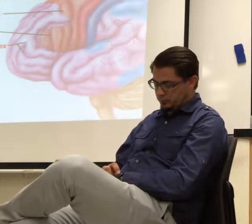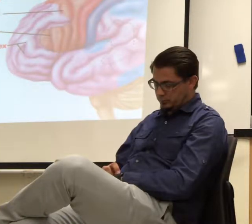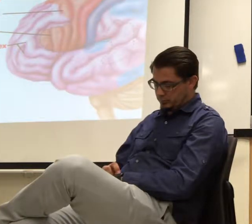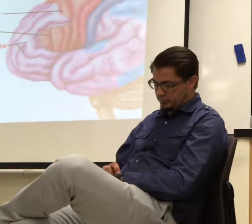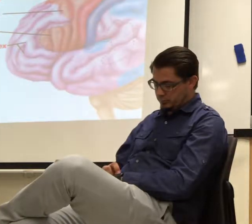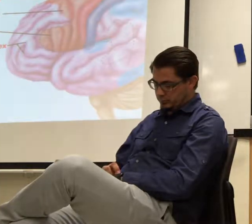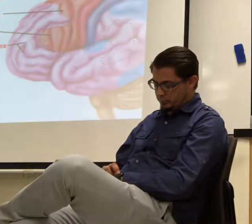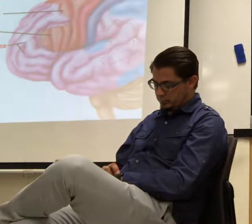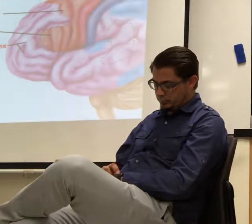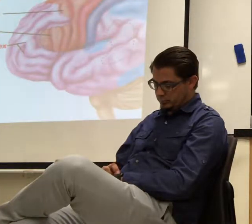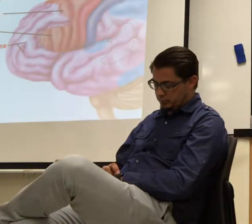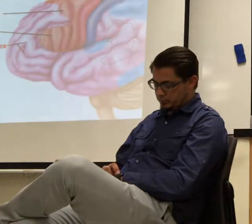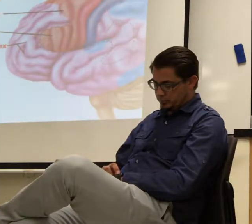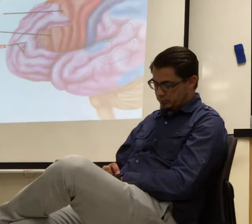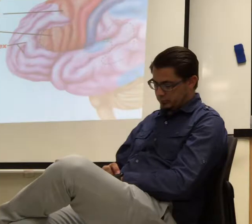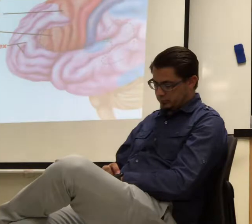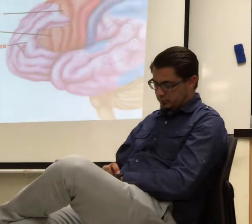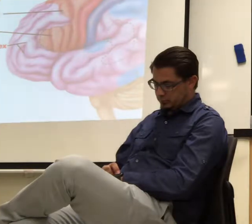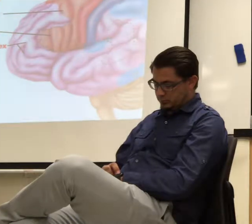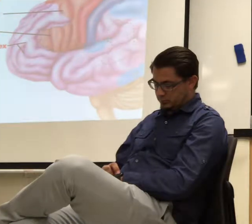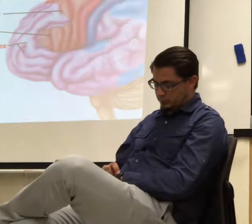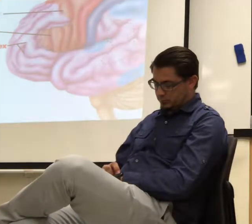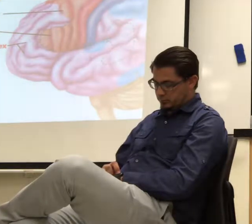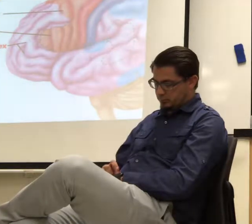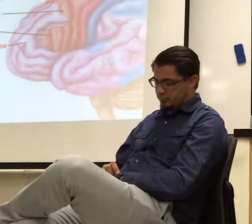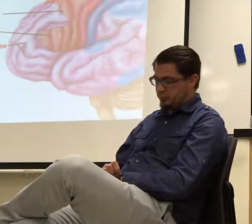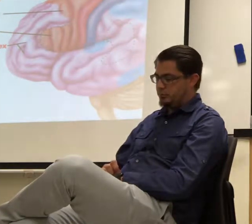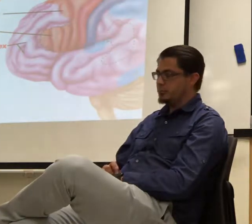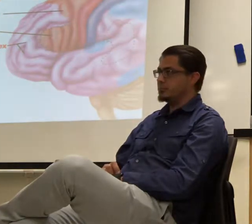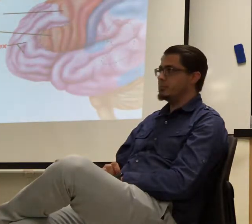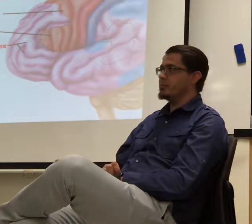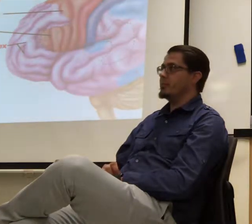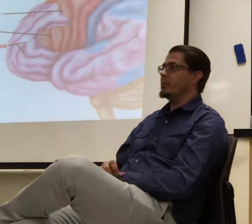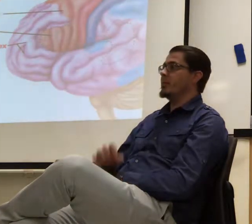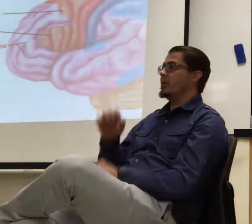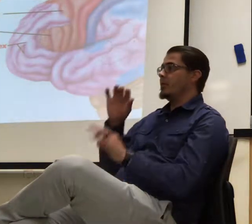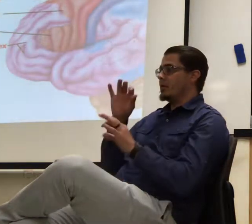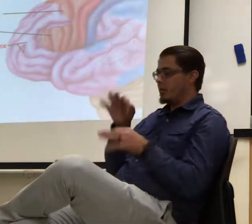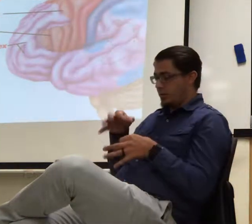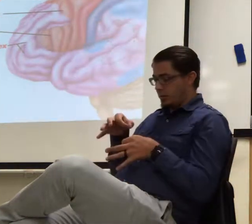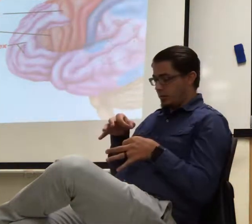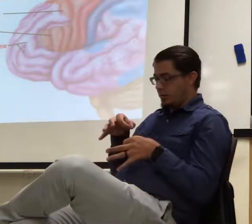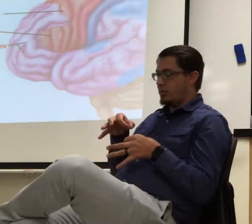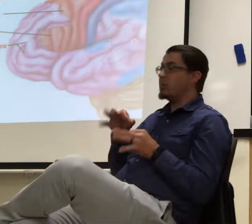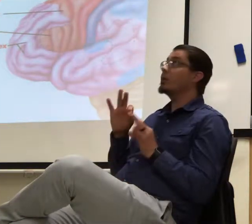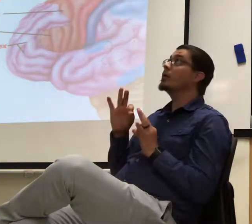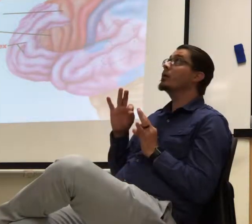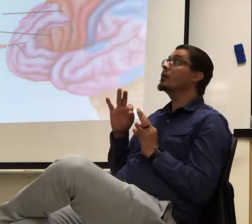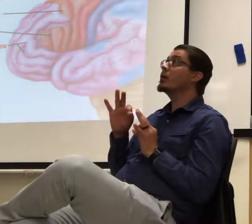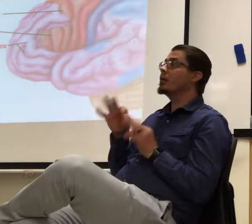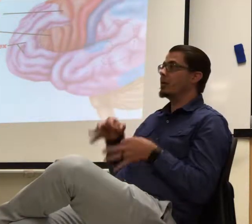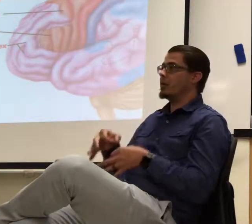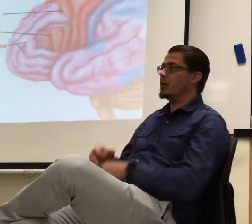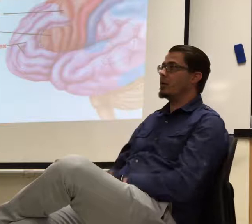Simple enough. Not vision, moving your eyeballs, looking down, looking up.